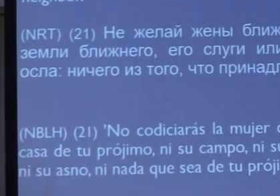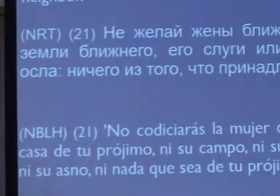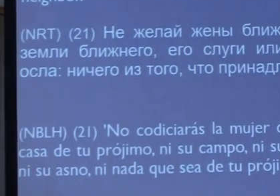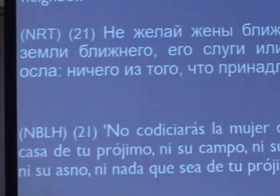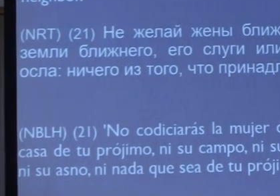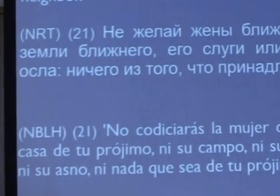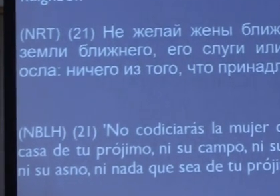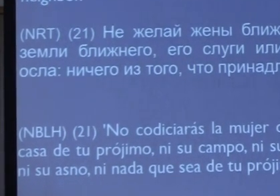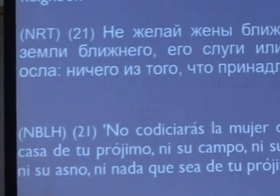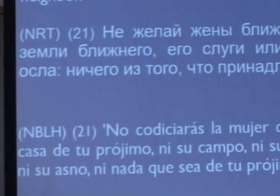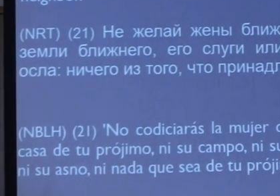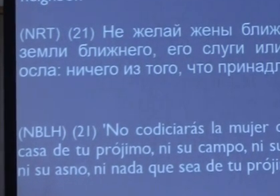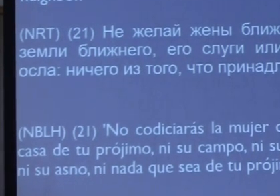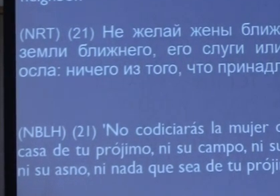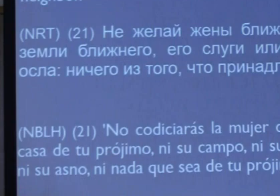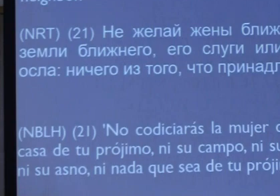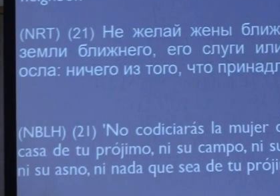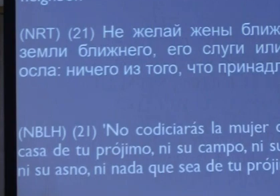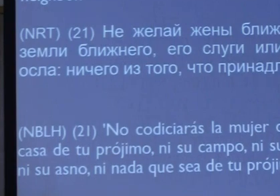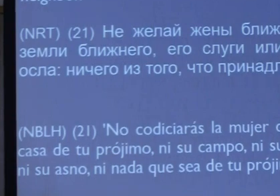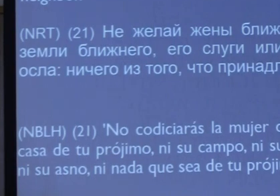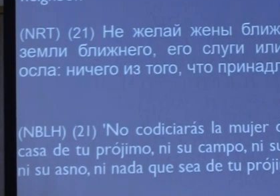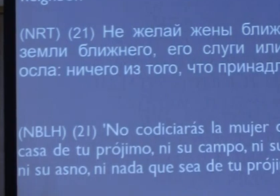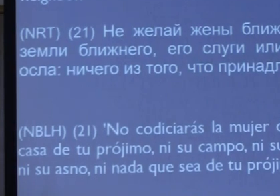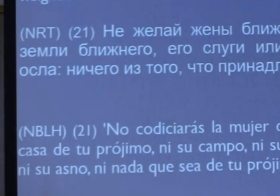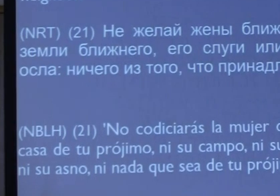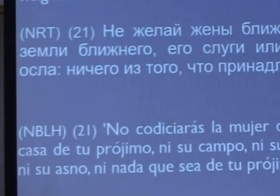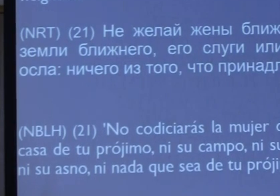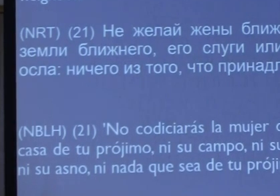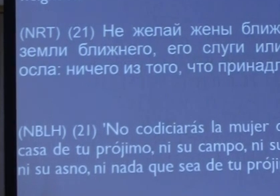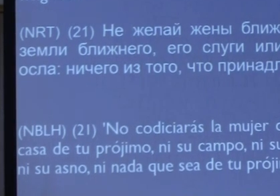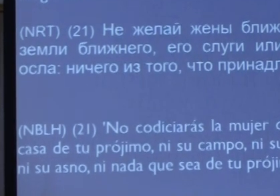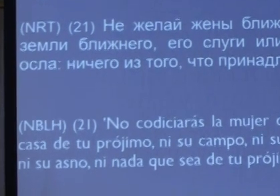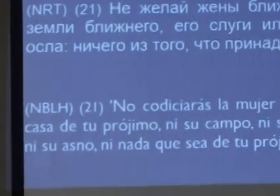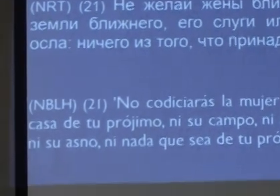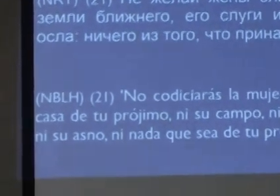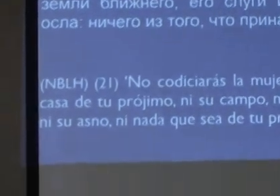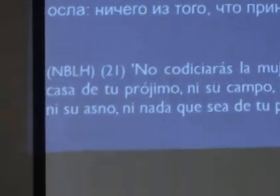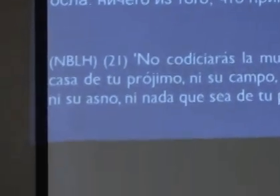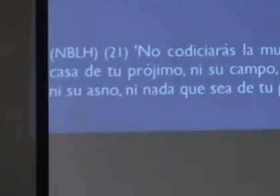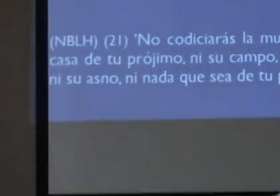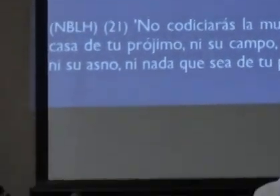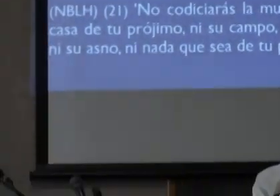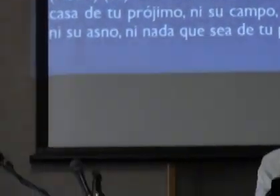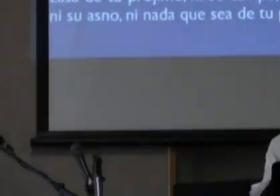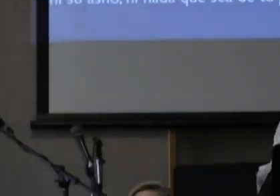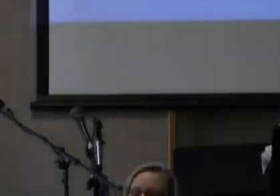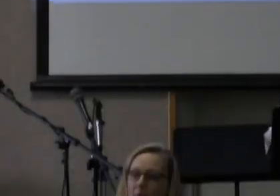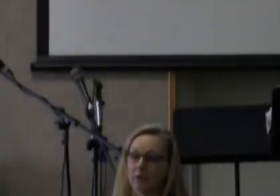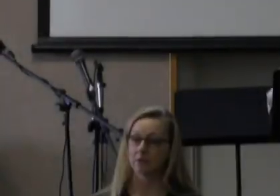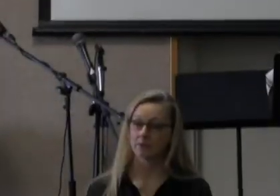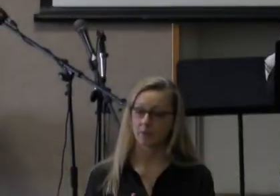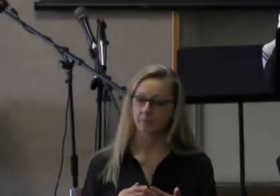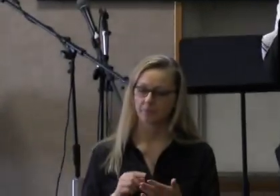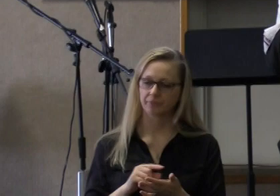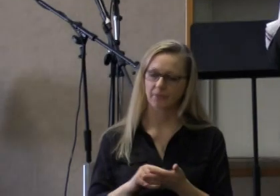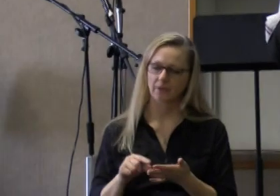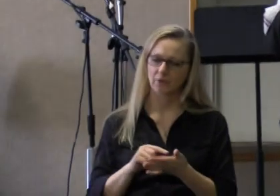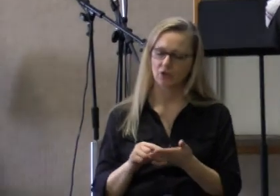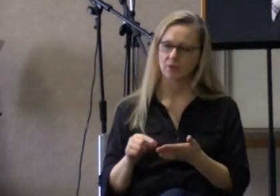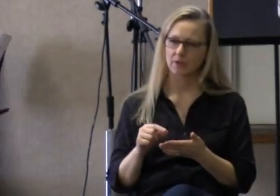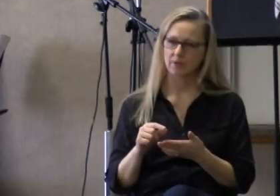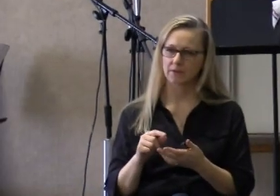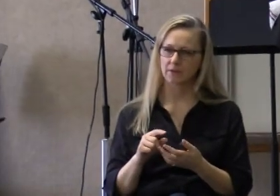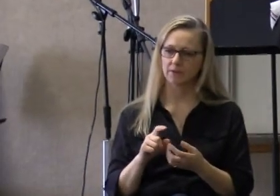ox, his donkey, or anything that belongs to your neighbor. Although some versions switch the order